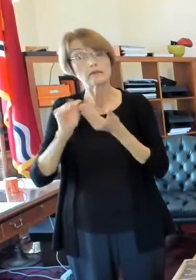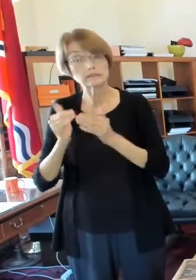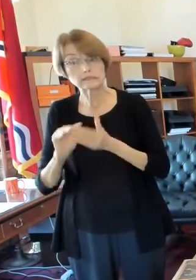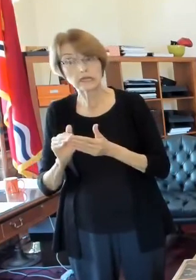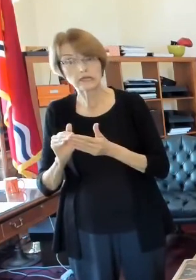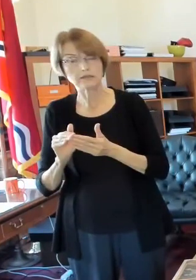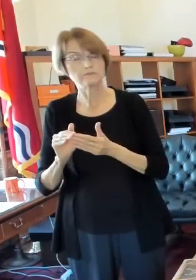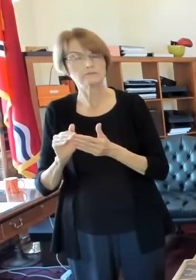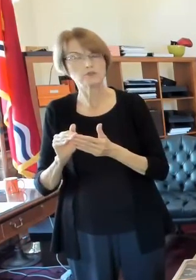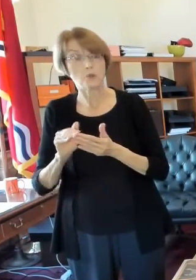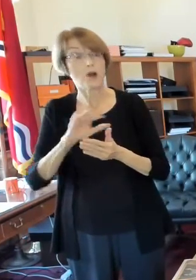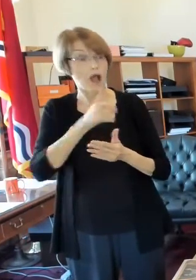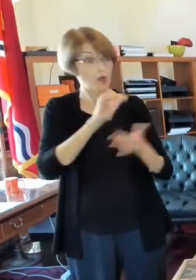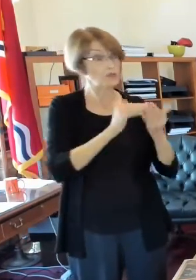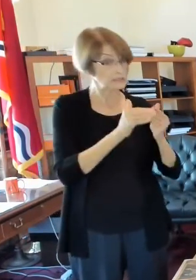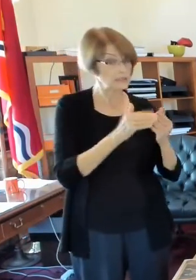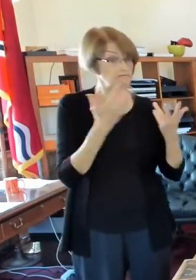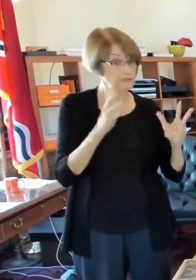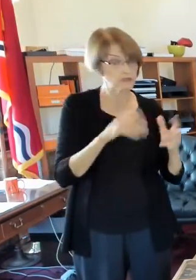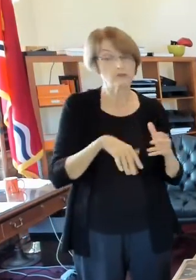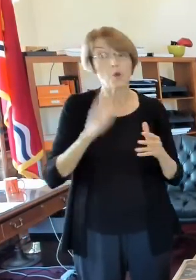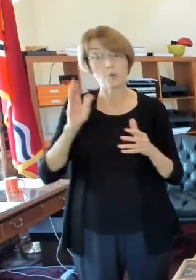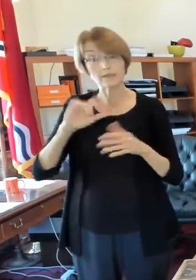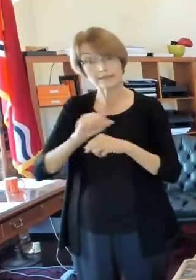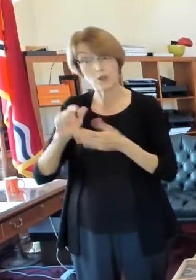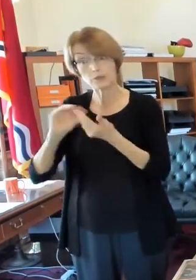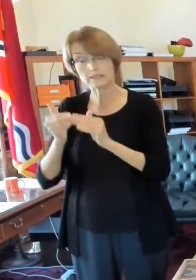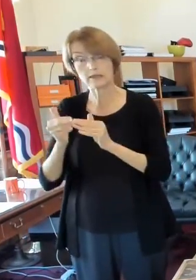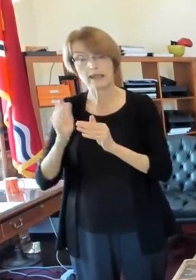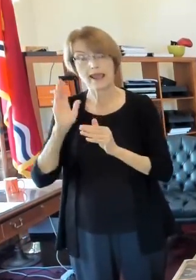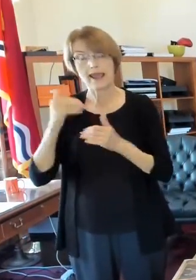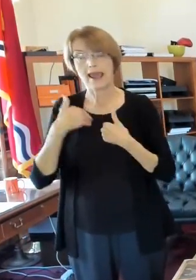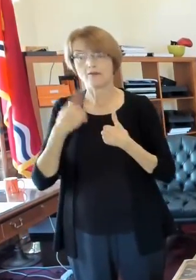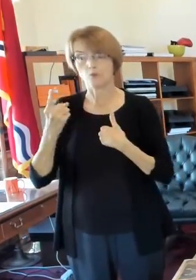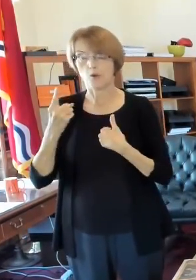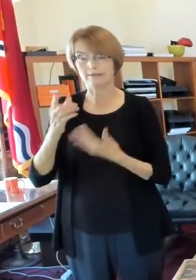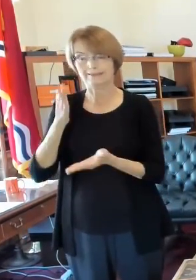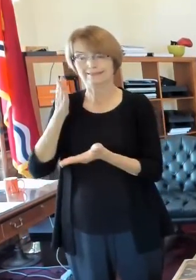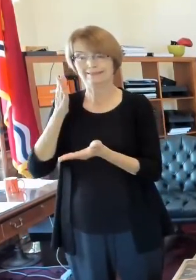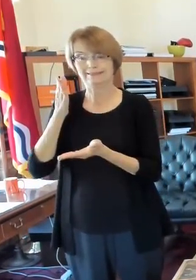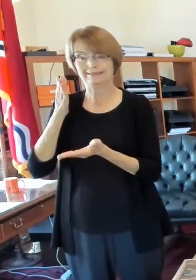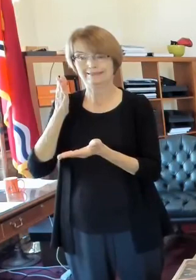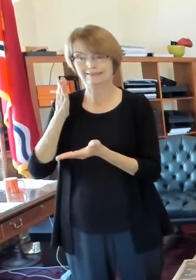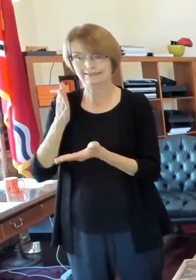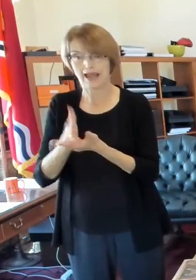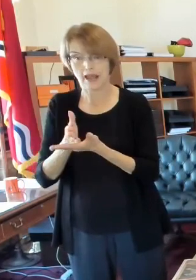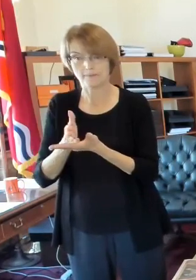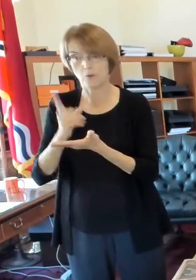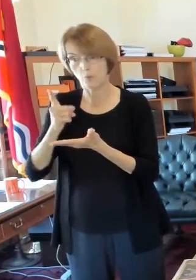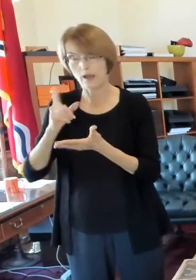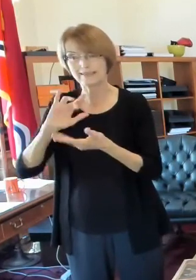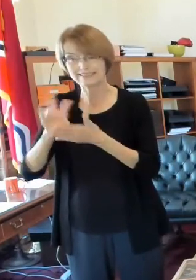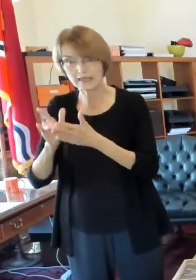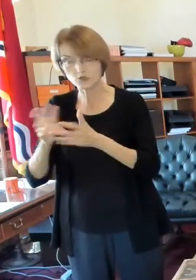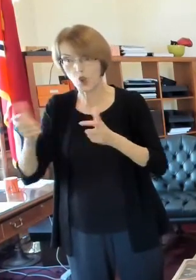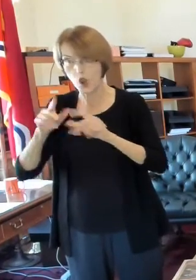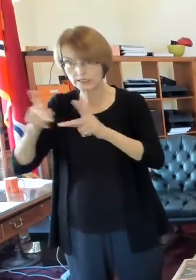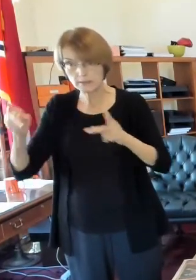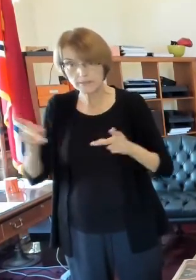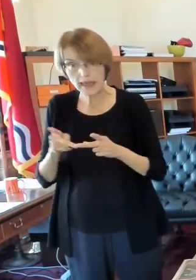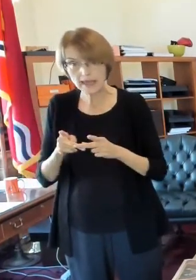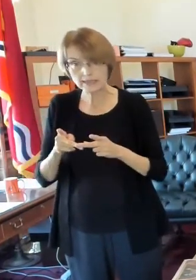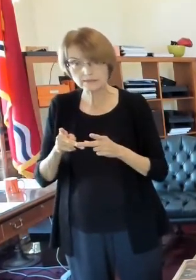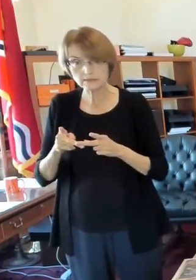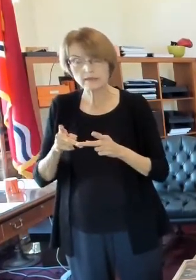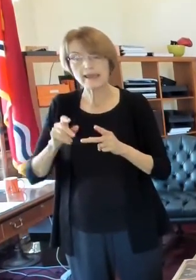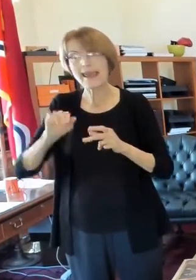other cities have done, and having a one-stop community center voting place that's in like a large place that anybody can